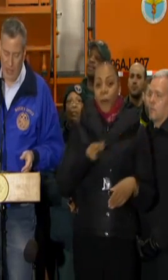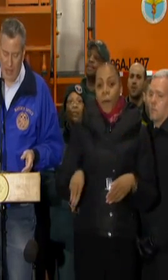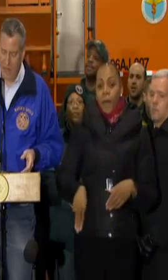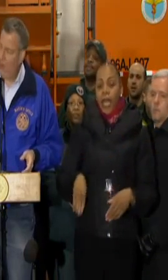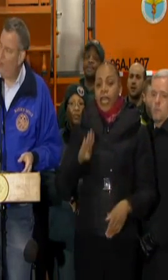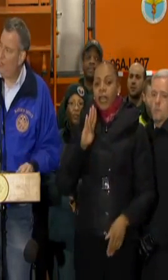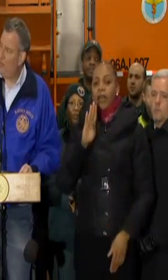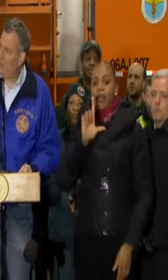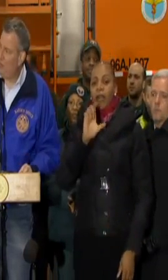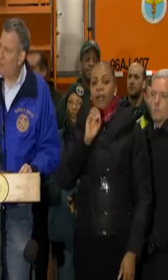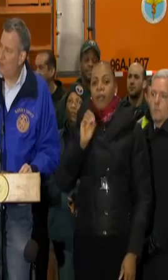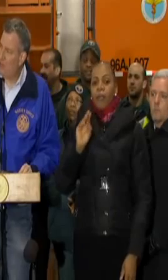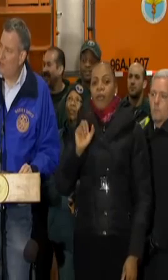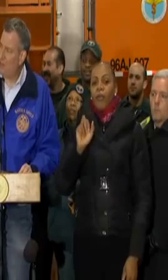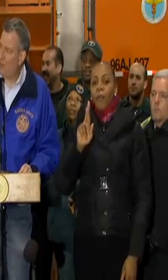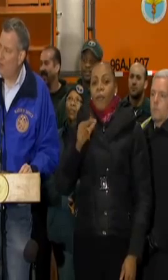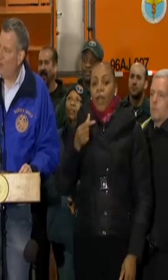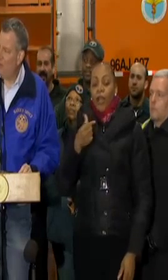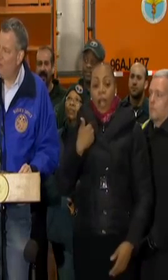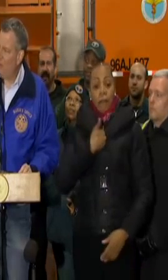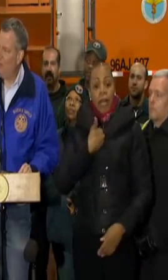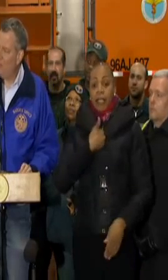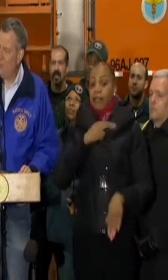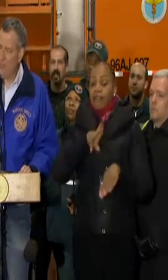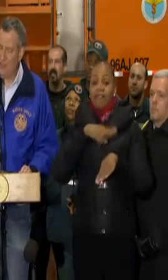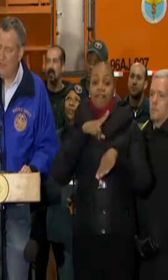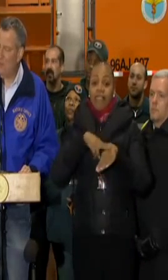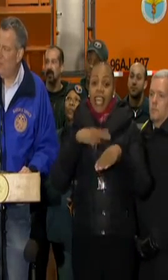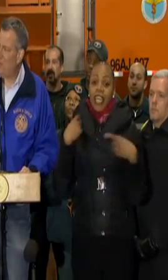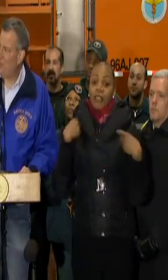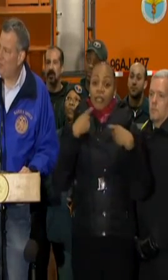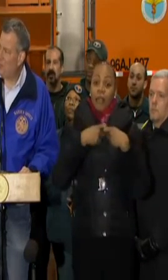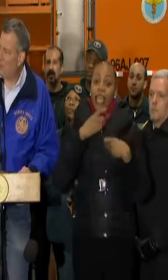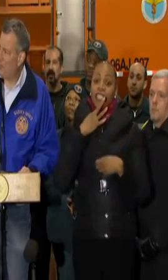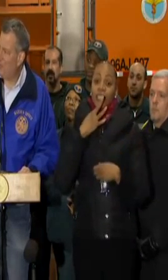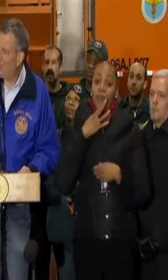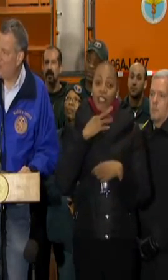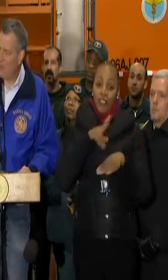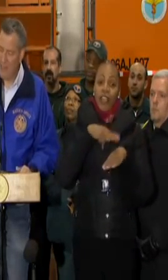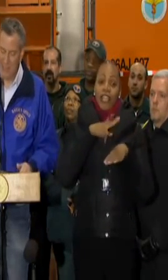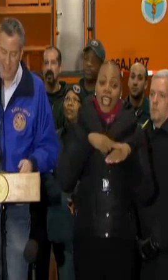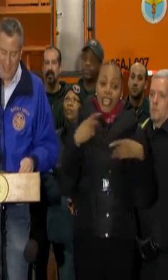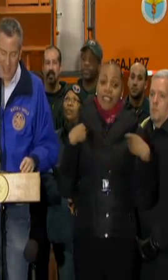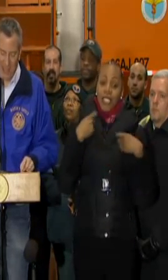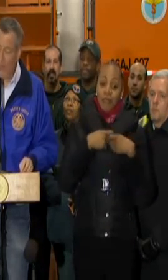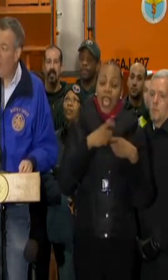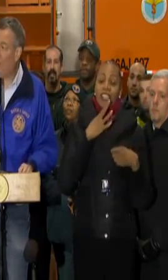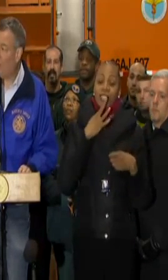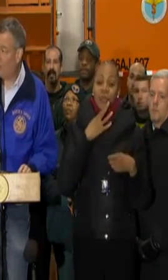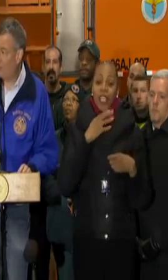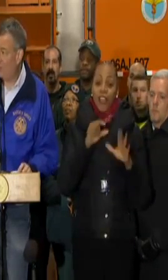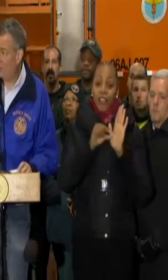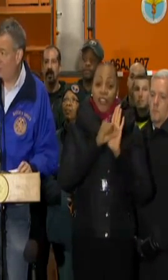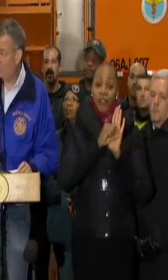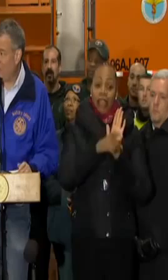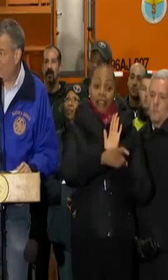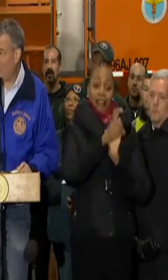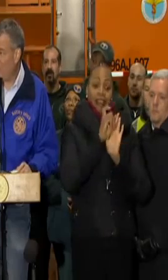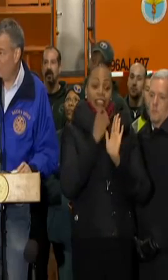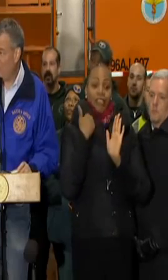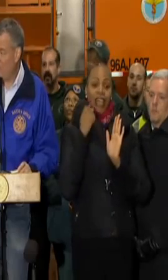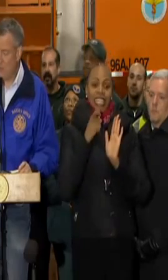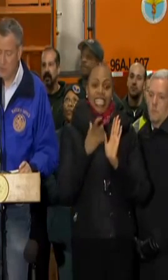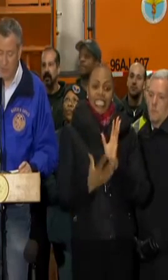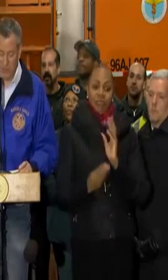Well, I am not a native Spanish speaker, so I'm going to say that native Spanish speakers can give those grades. I have a lot of work to do on my